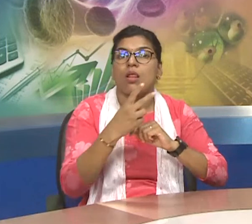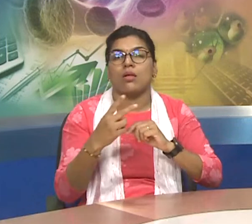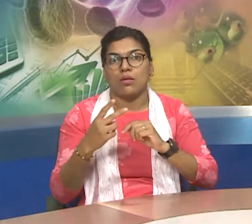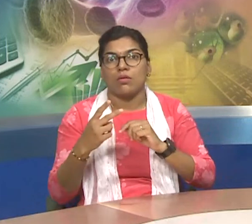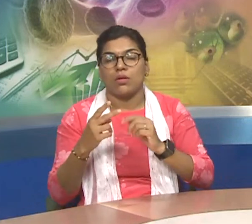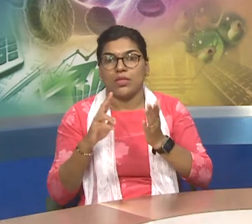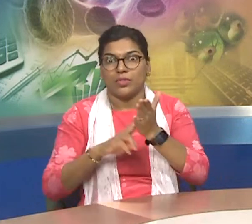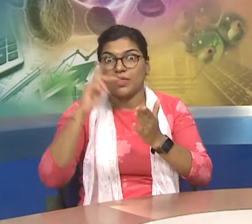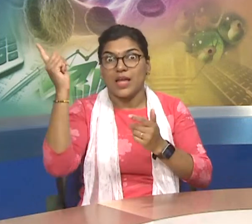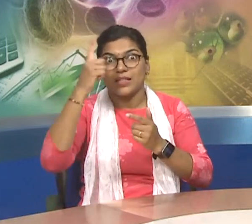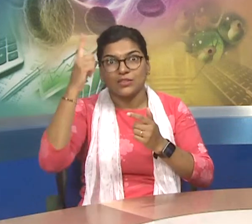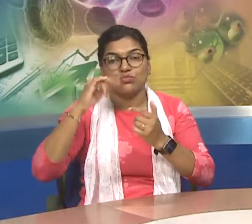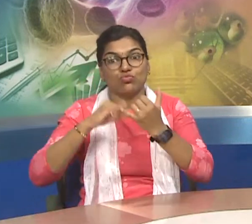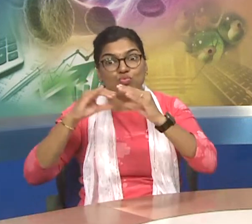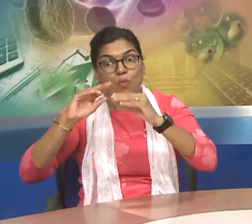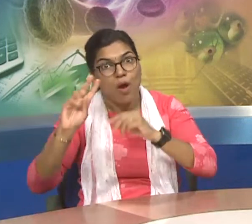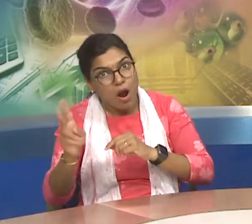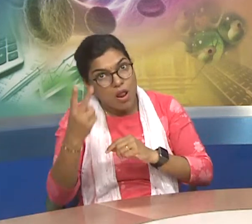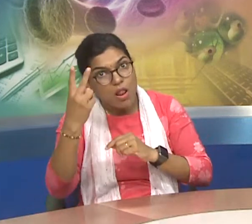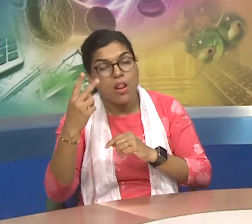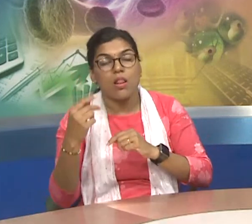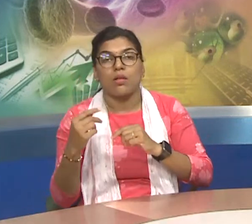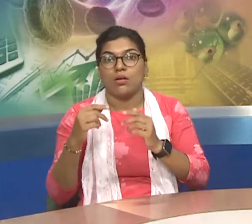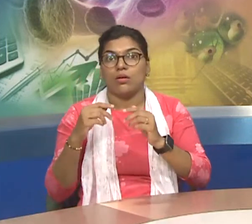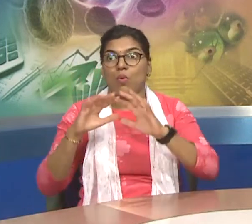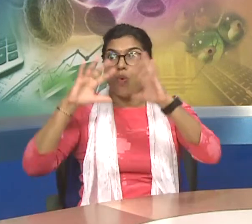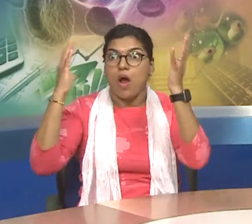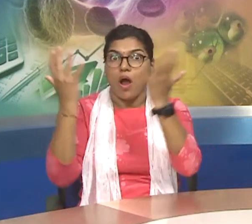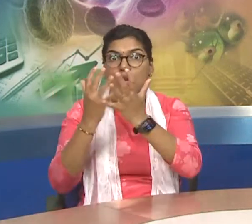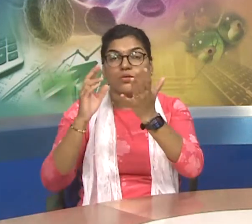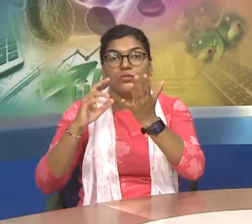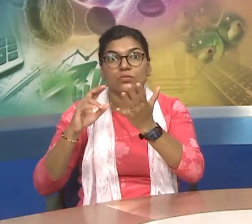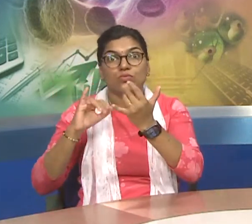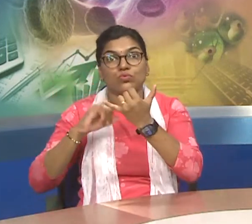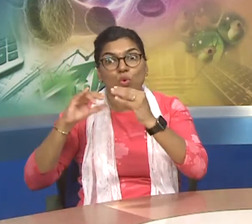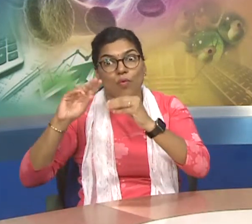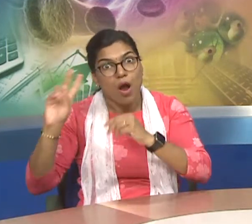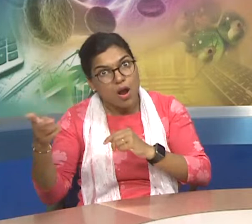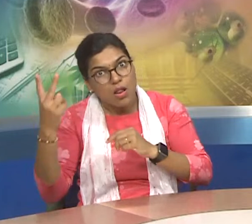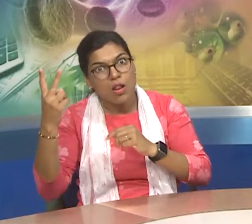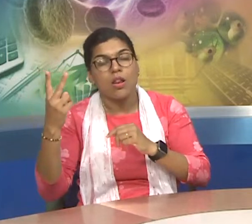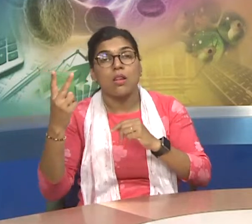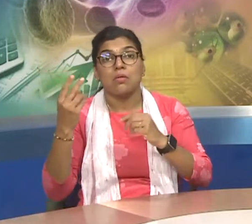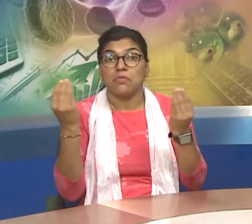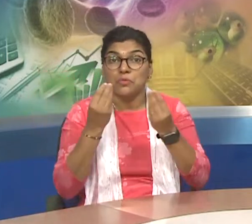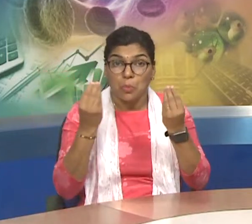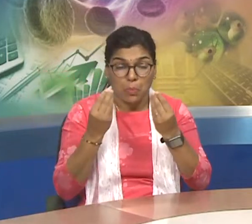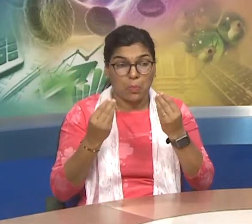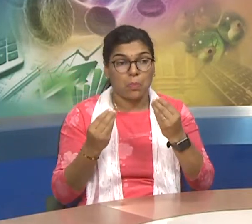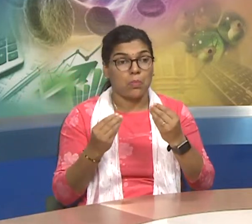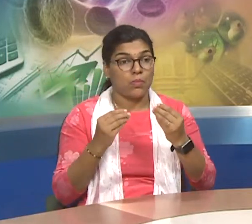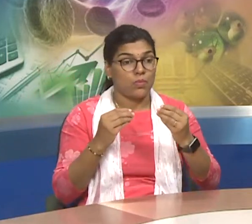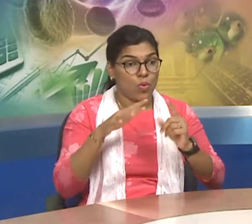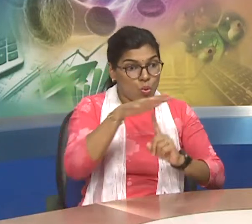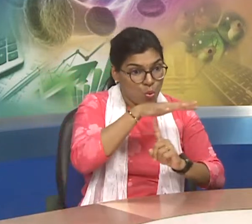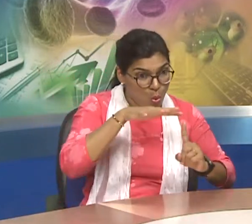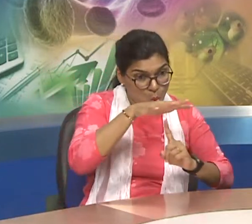The software has various modules for library activities. Using the software,